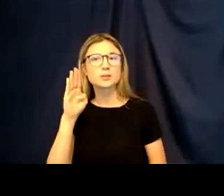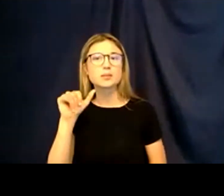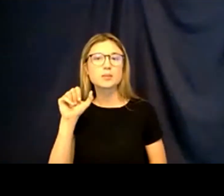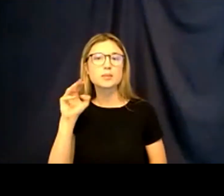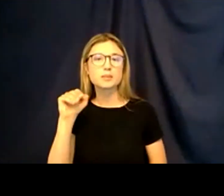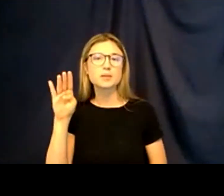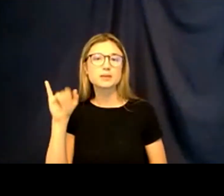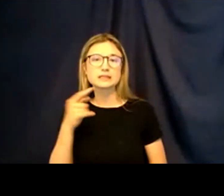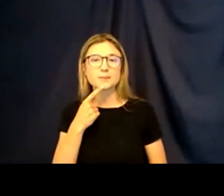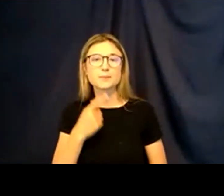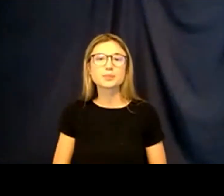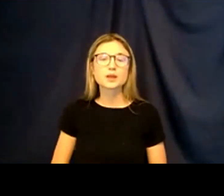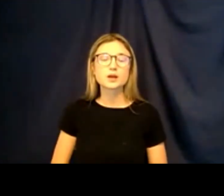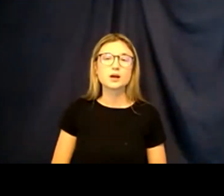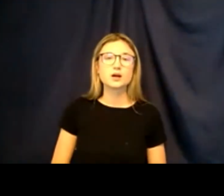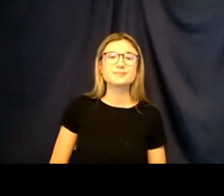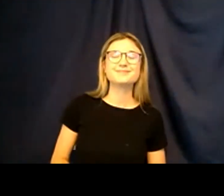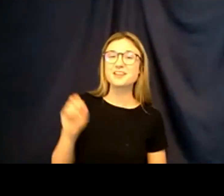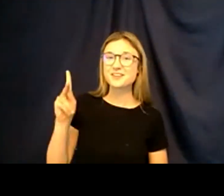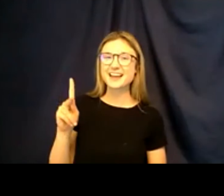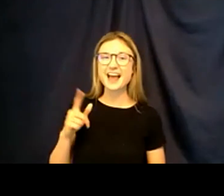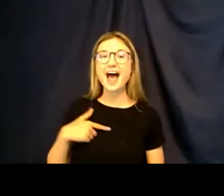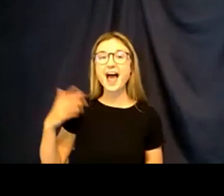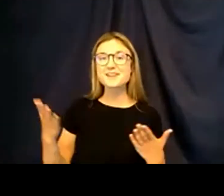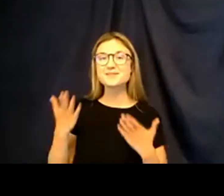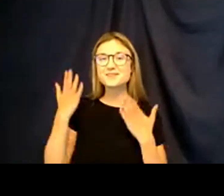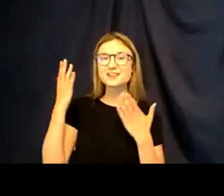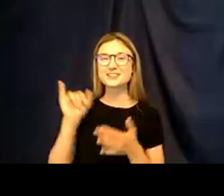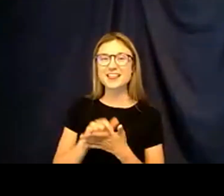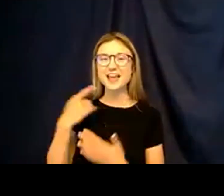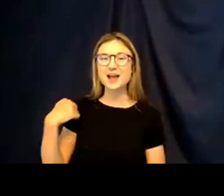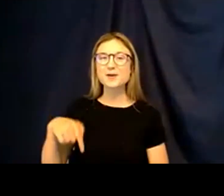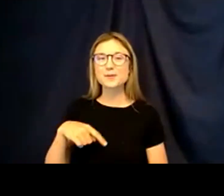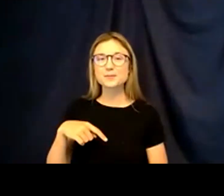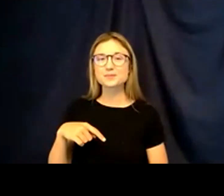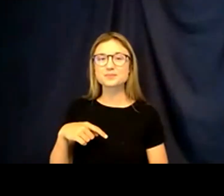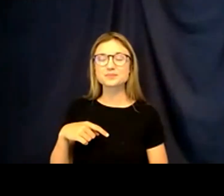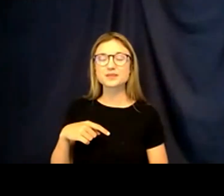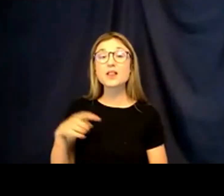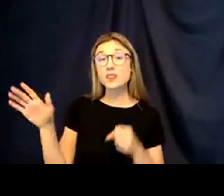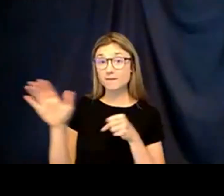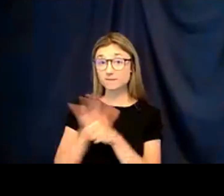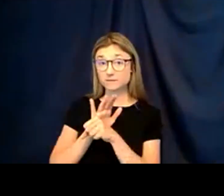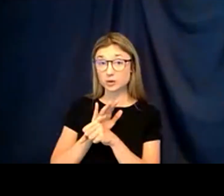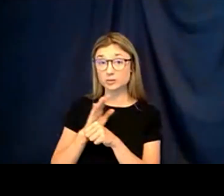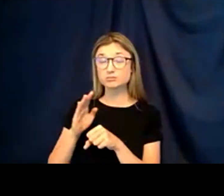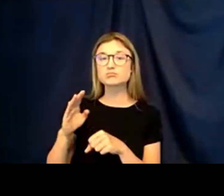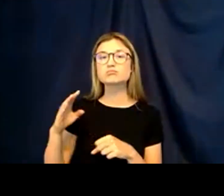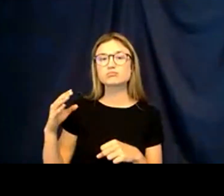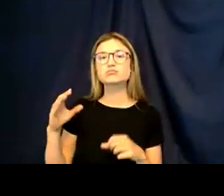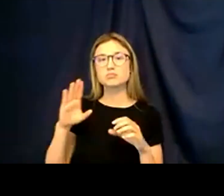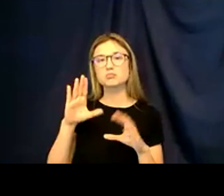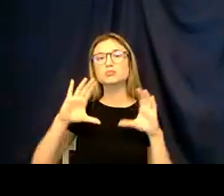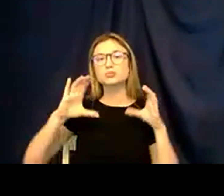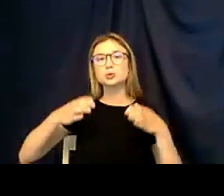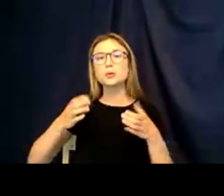Okay. I motion that we that the full body send a letter for